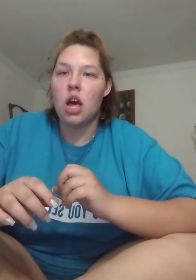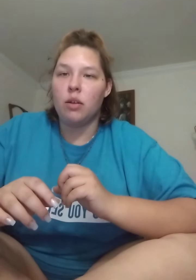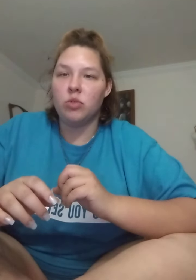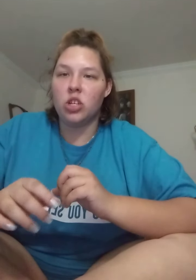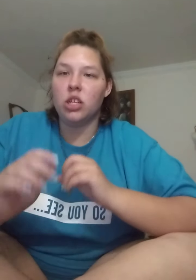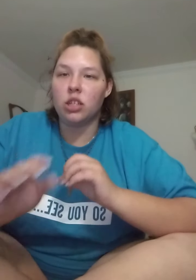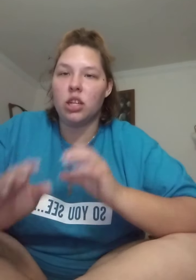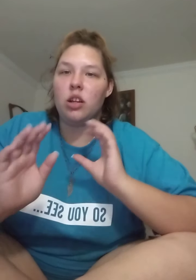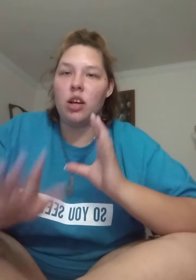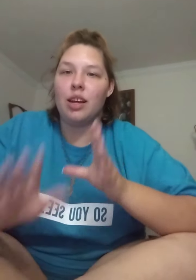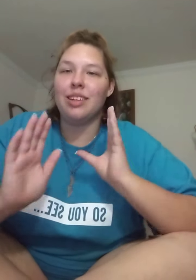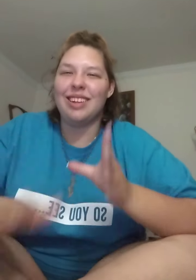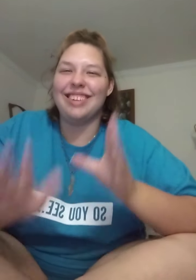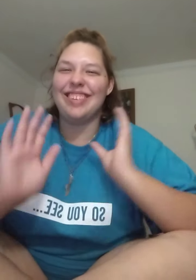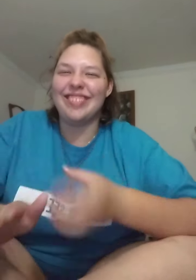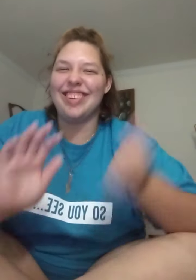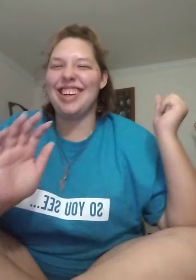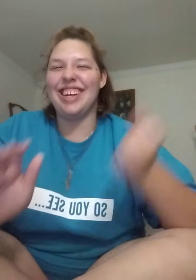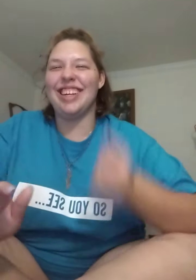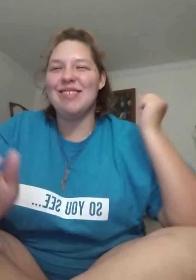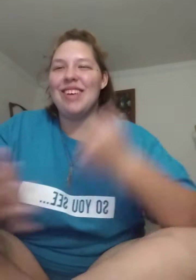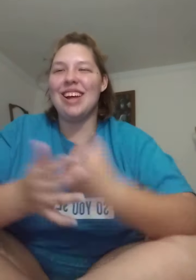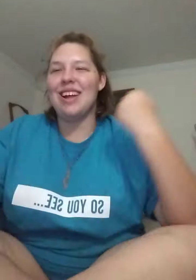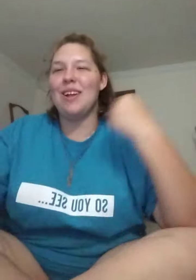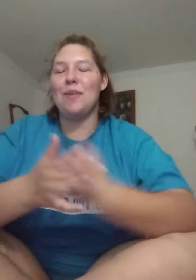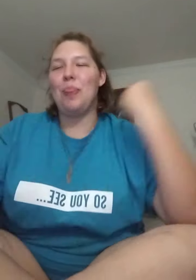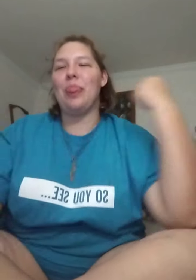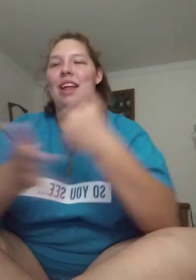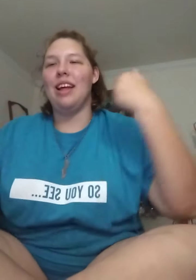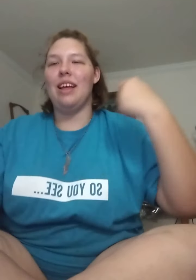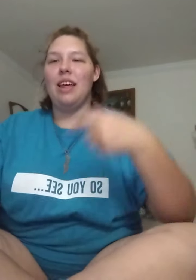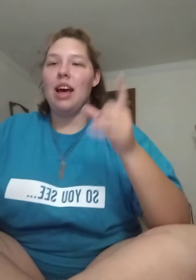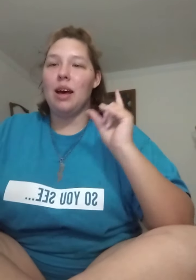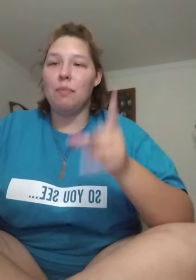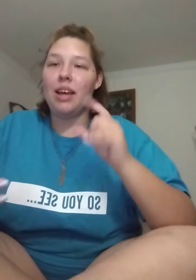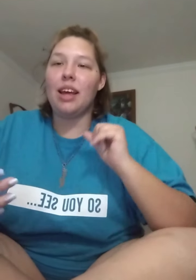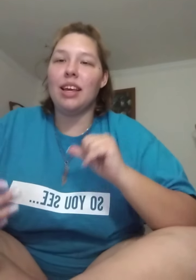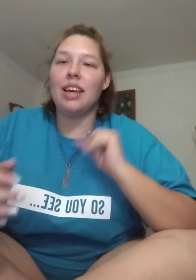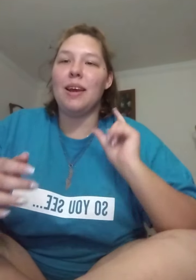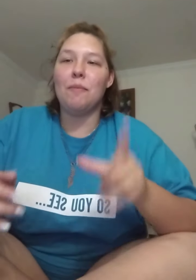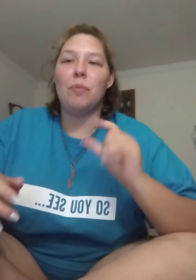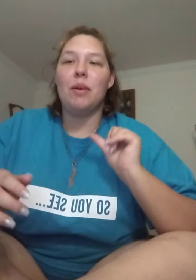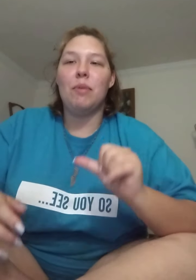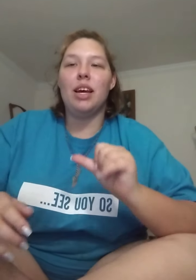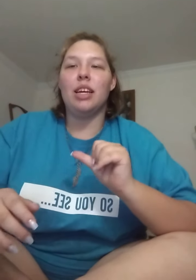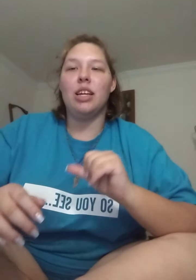I'm just a pawn, but the pain of life. I'm begging, begging